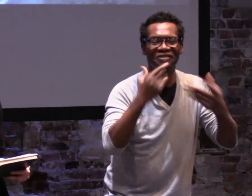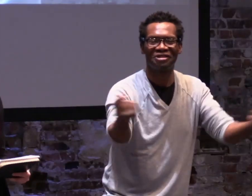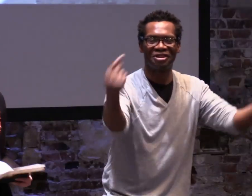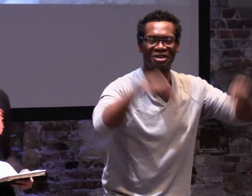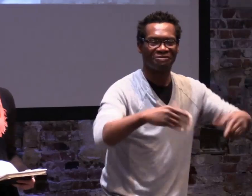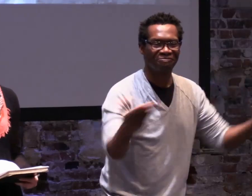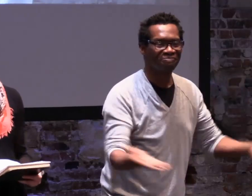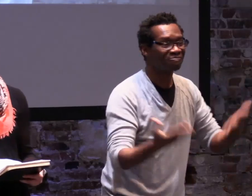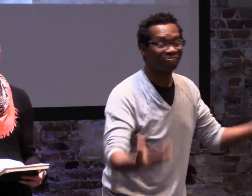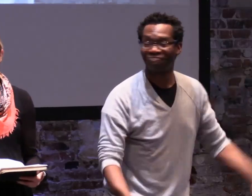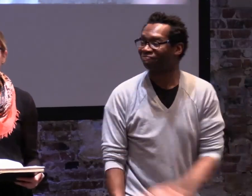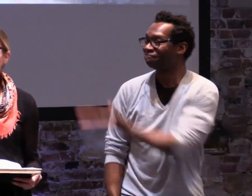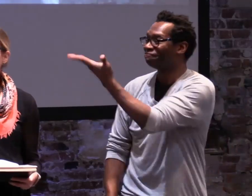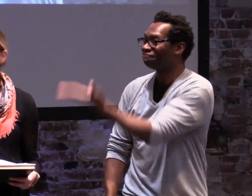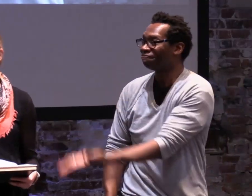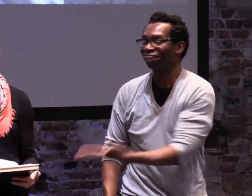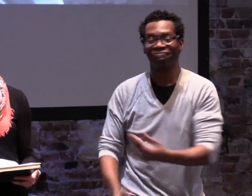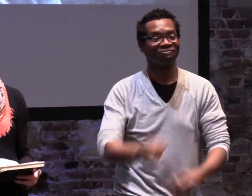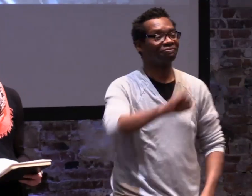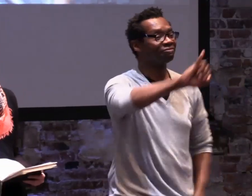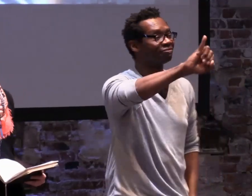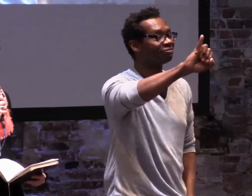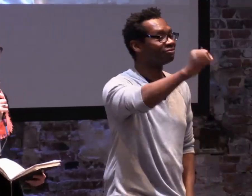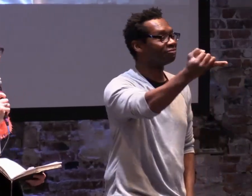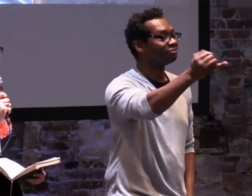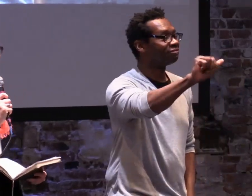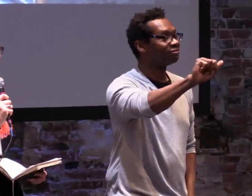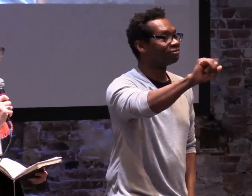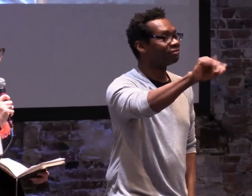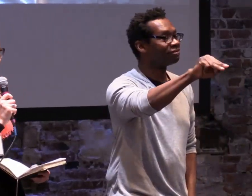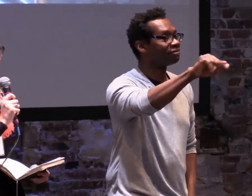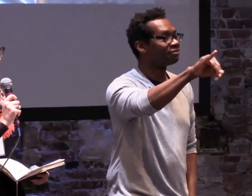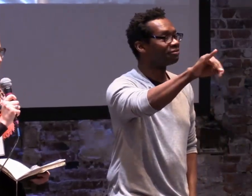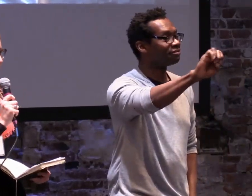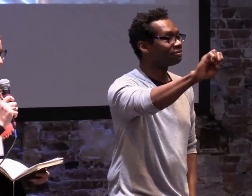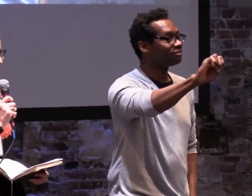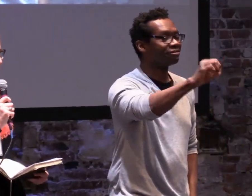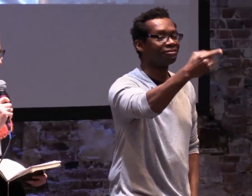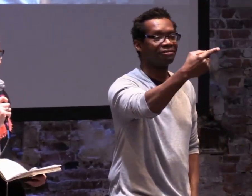I'm Jamie Galoon. I am the director and a co-founder of HowlRound Theater Commons.